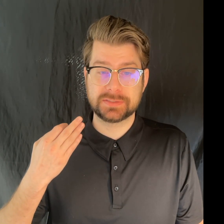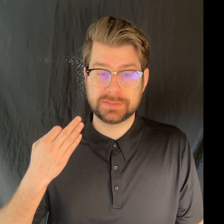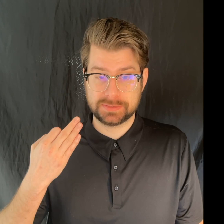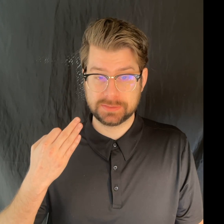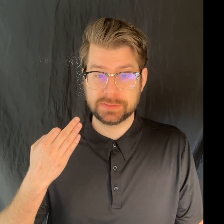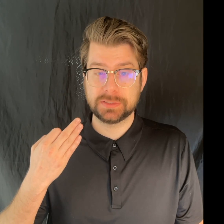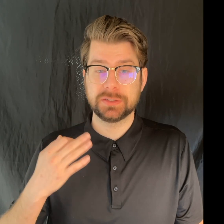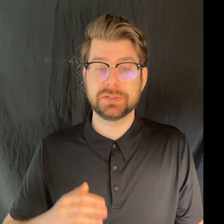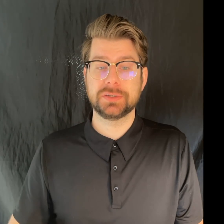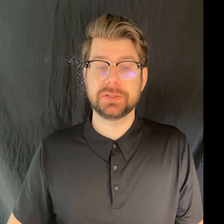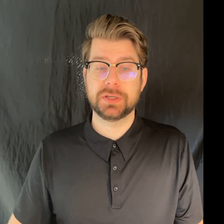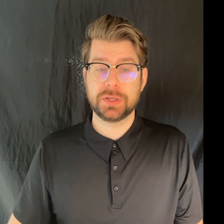bikes,